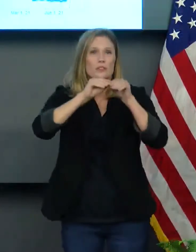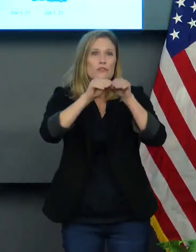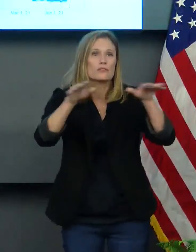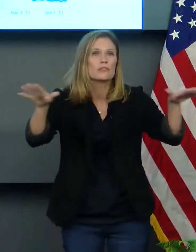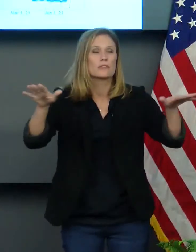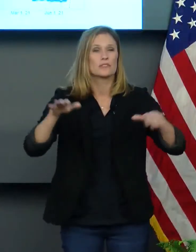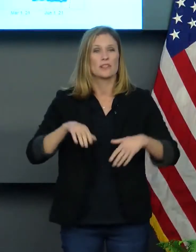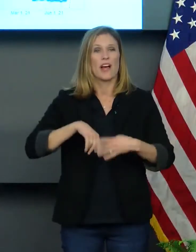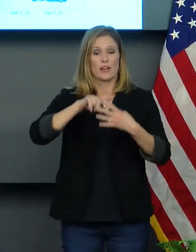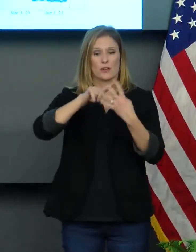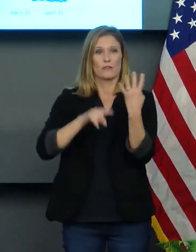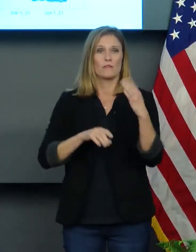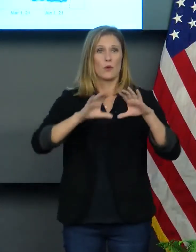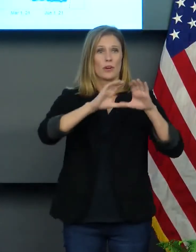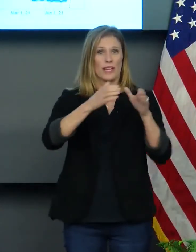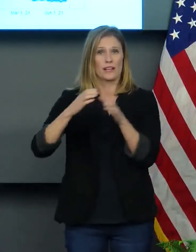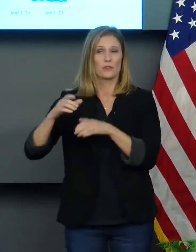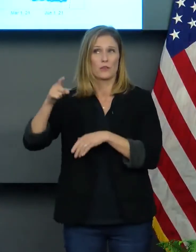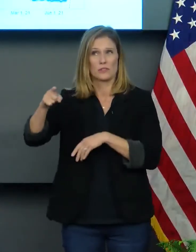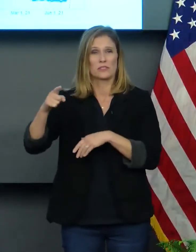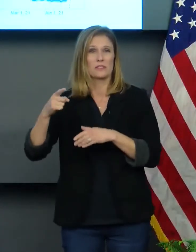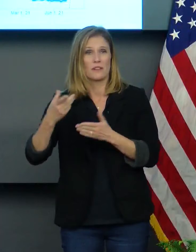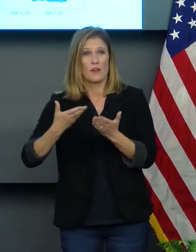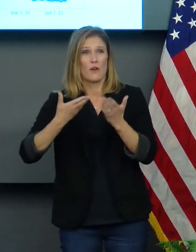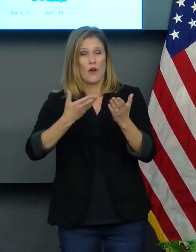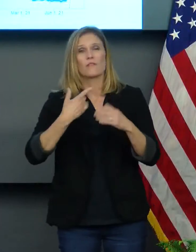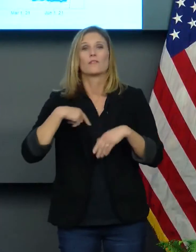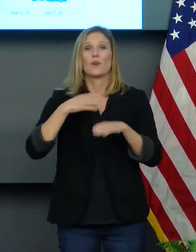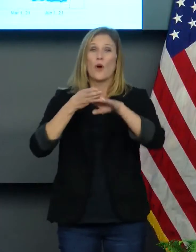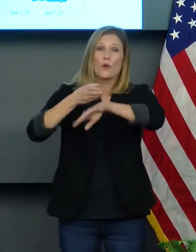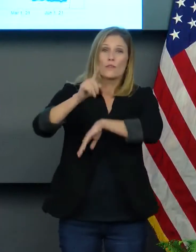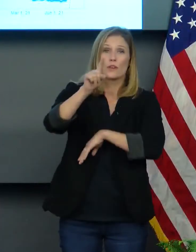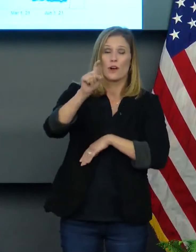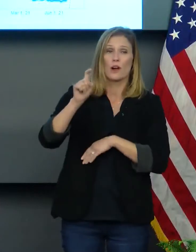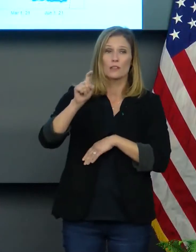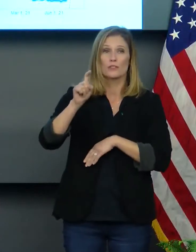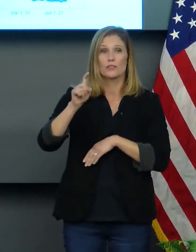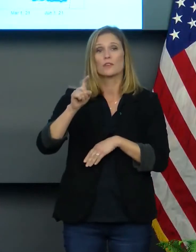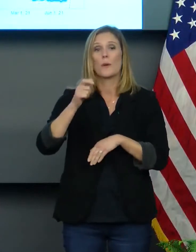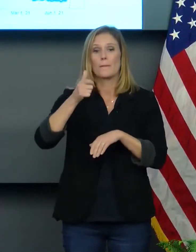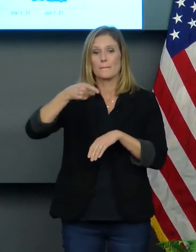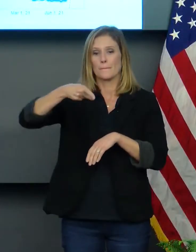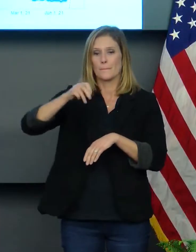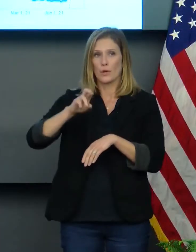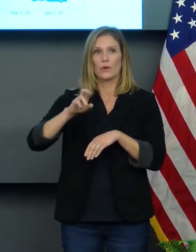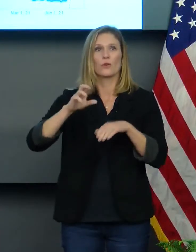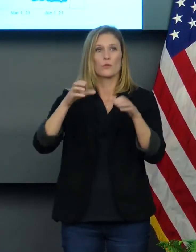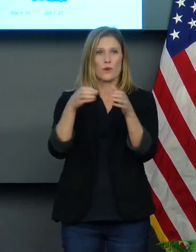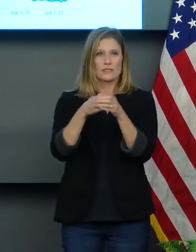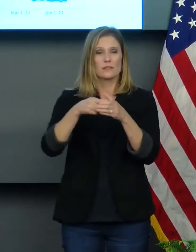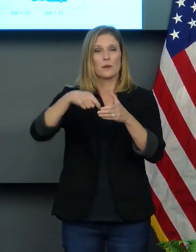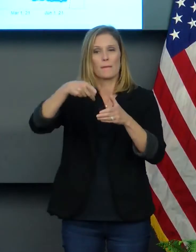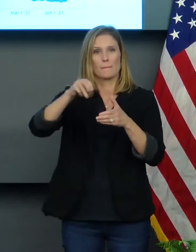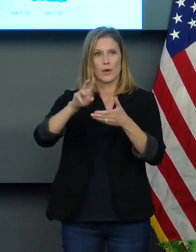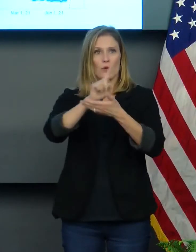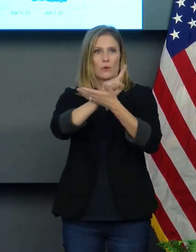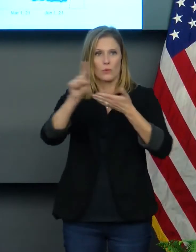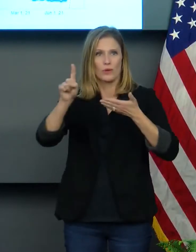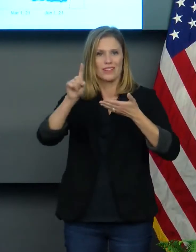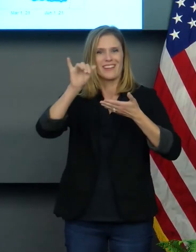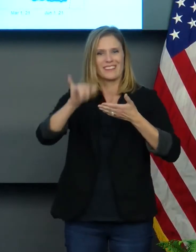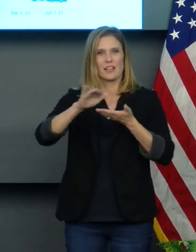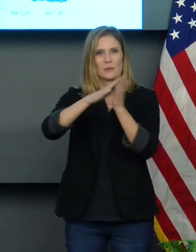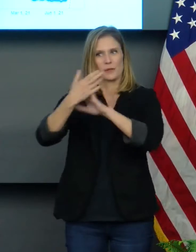highest of the 4 categories they offer, having over 100 cases per 100,000 residents per week puts you in